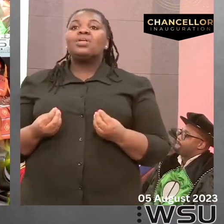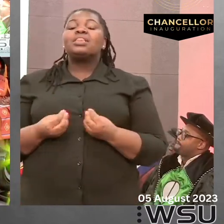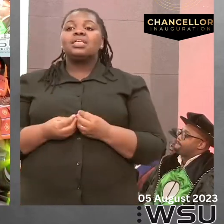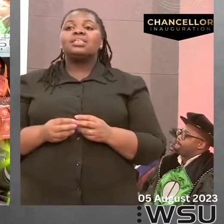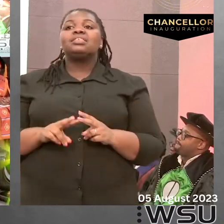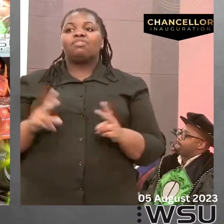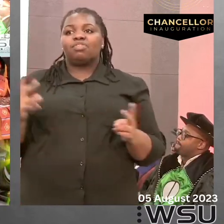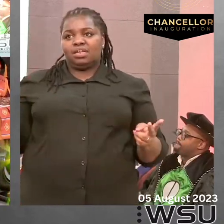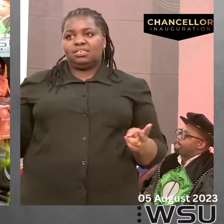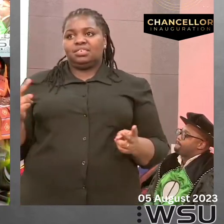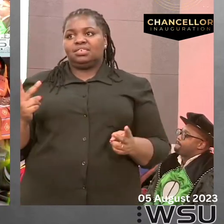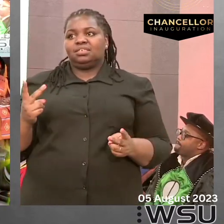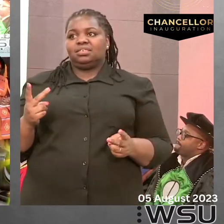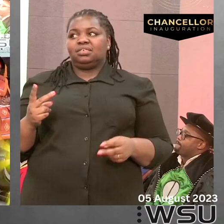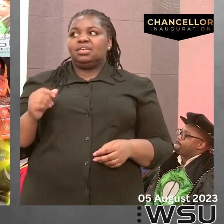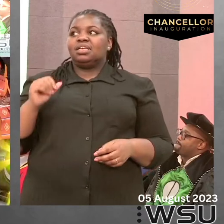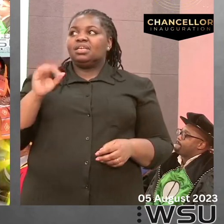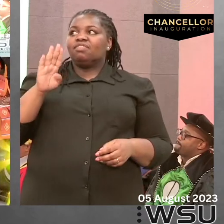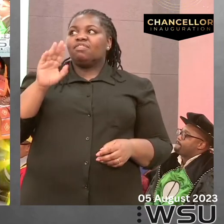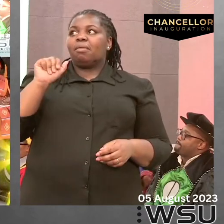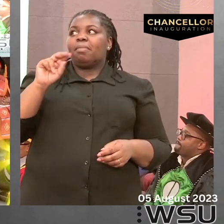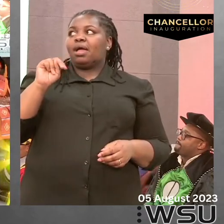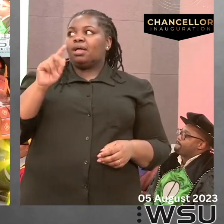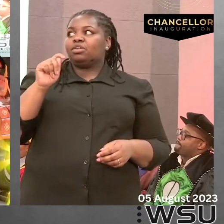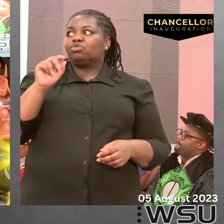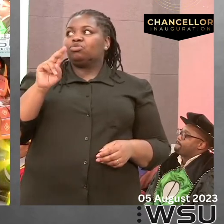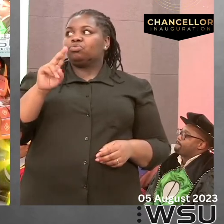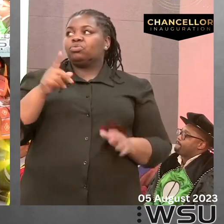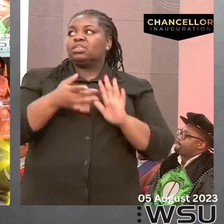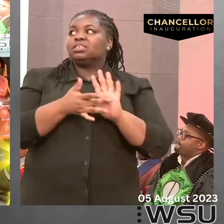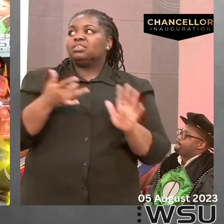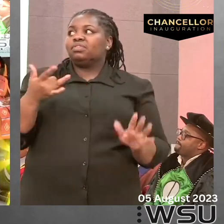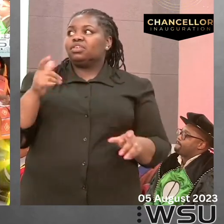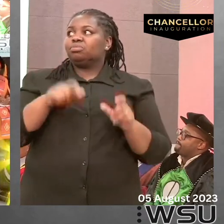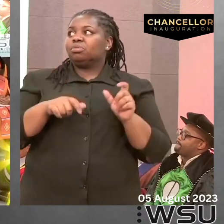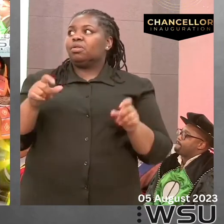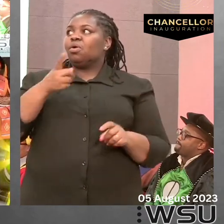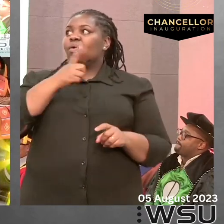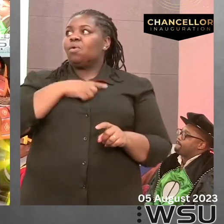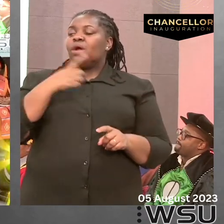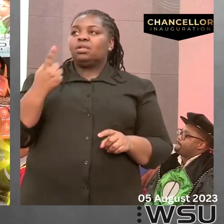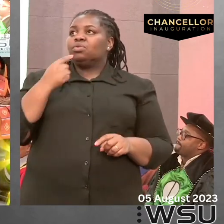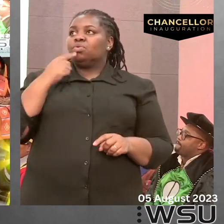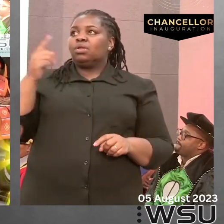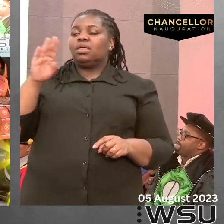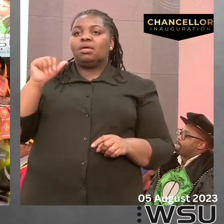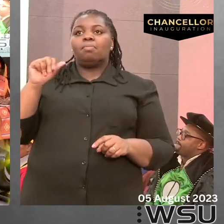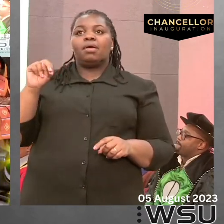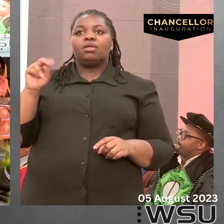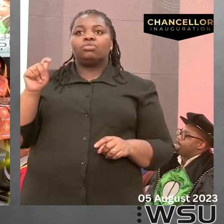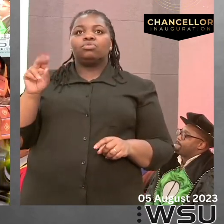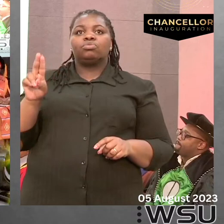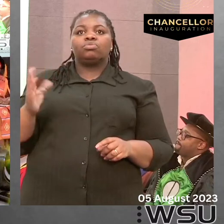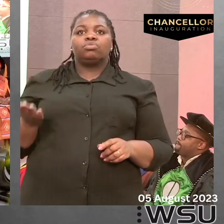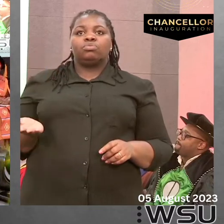differently. If Bantu education disadvantages our people, why do you continue with Bantu education today?